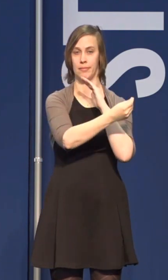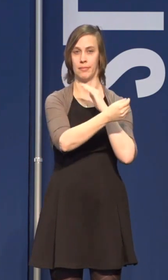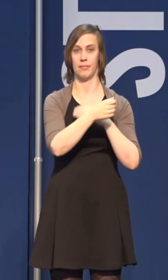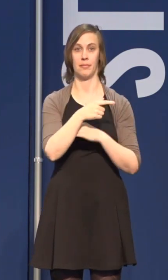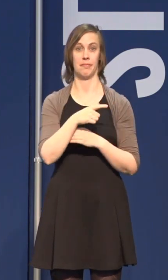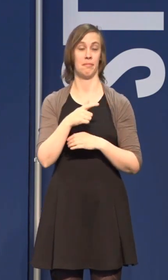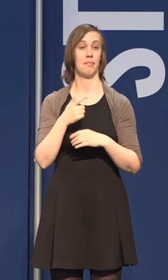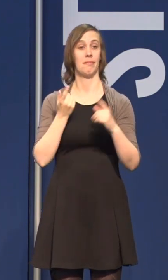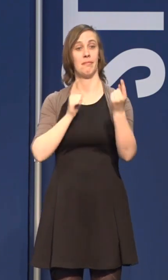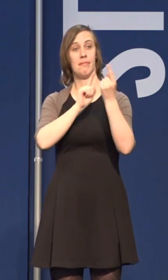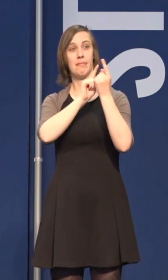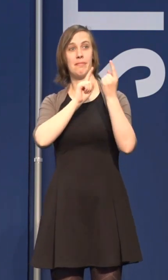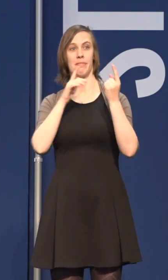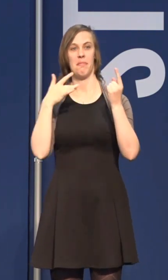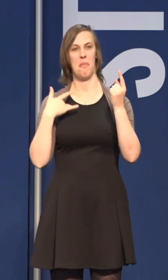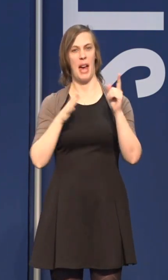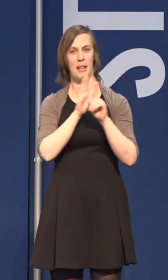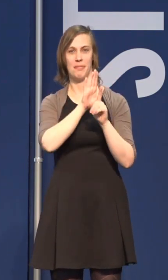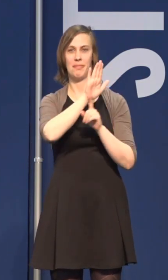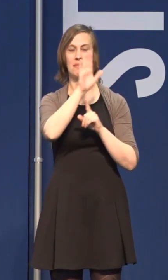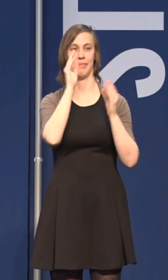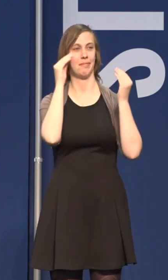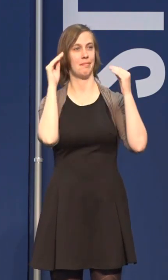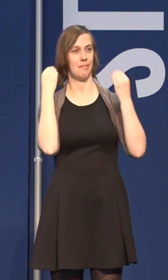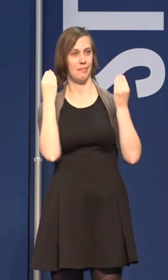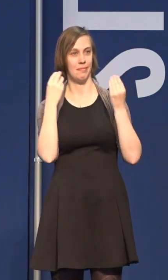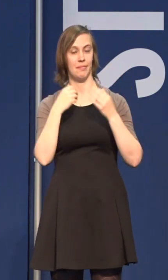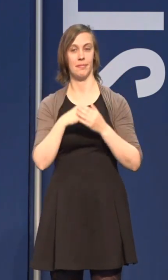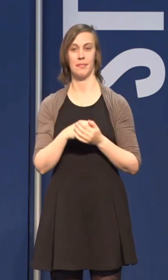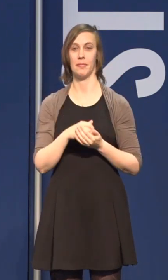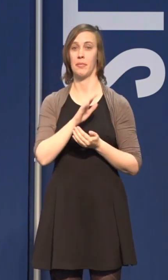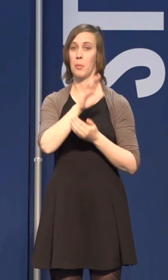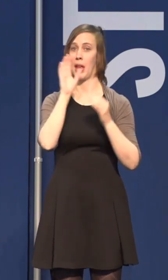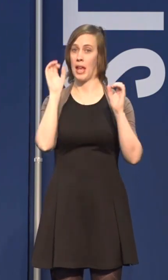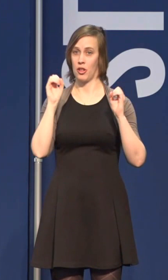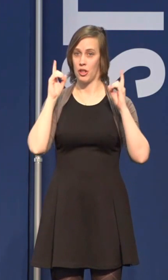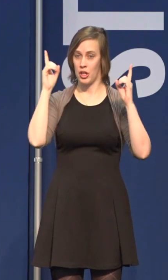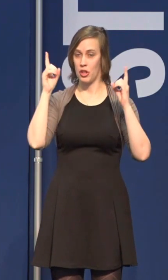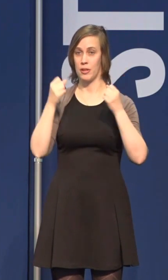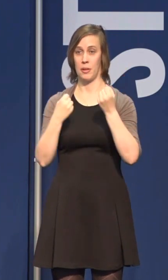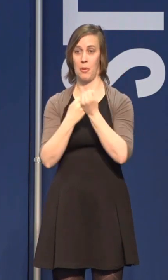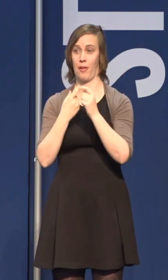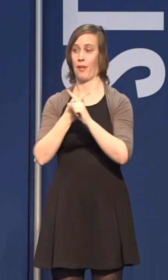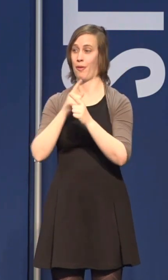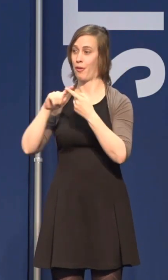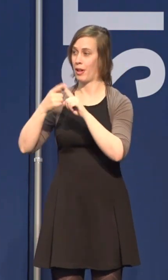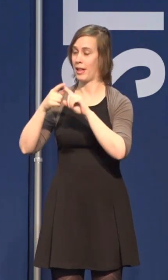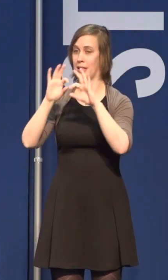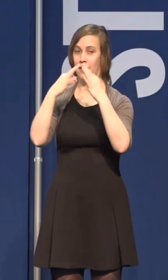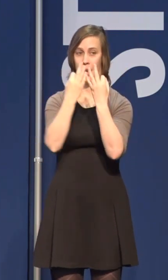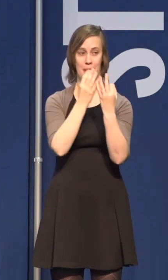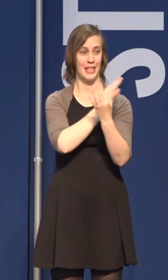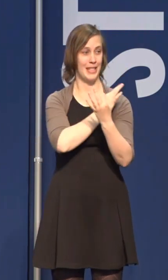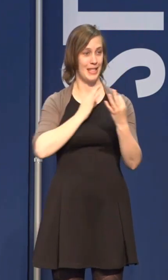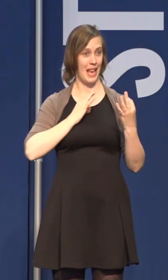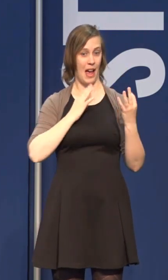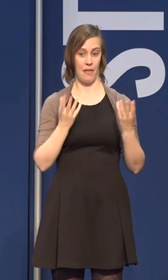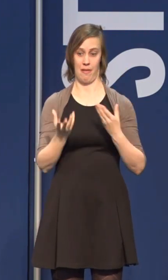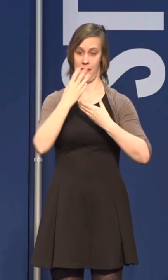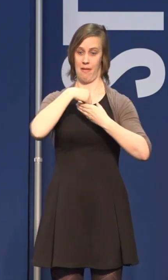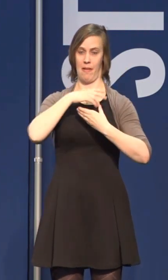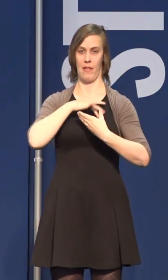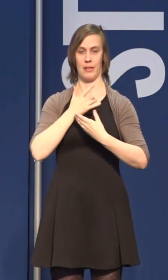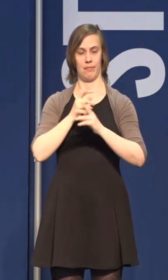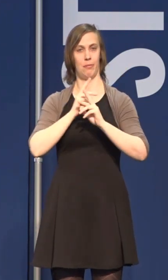welcoming smile. Through her education and the support of her friends, family, and faculty, she is confident in pursuing her goals after